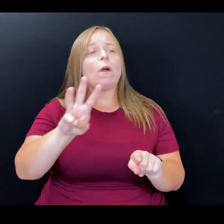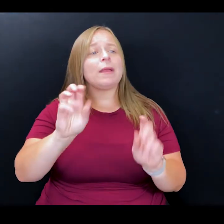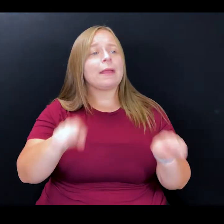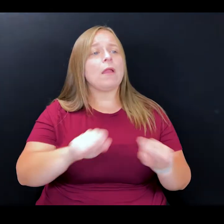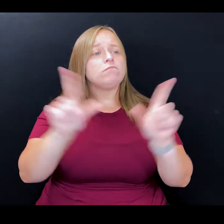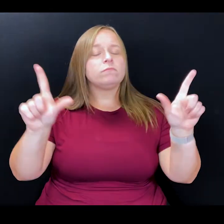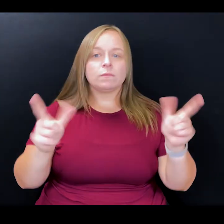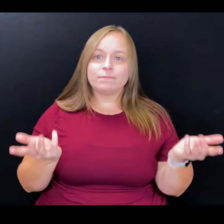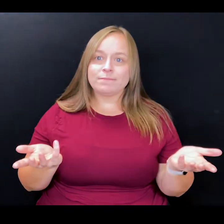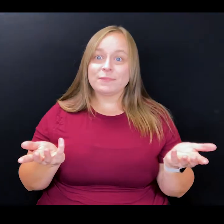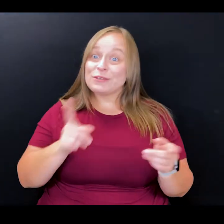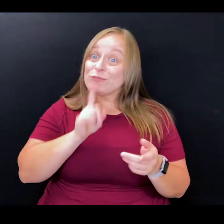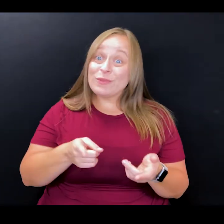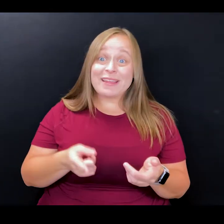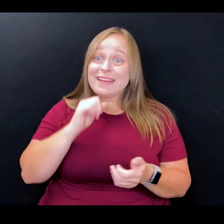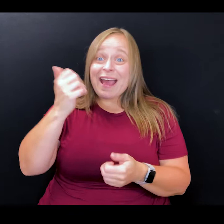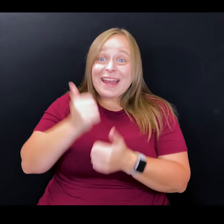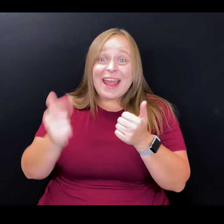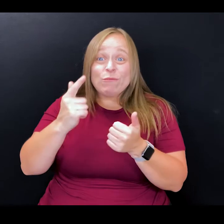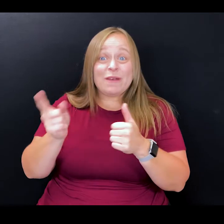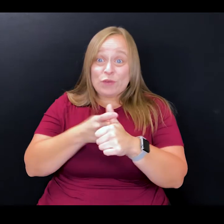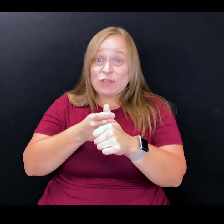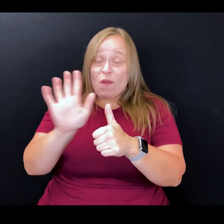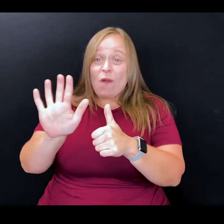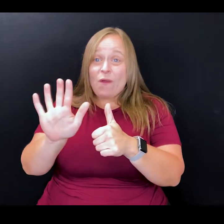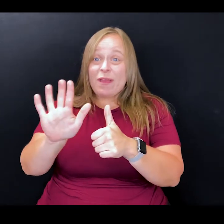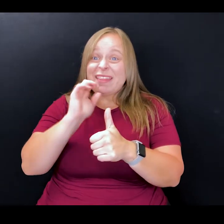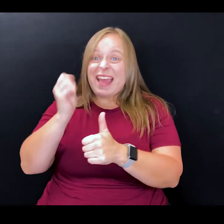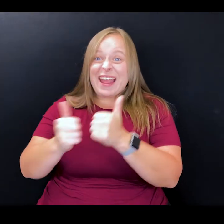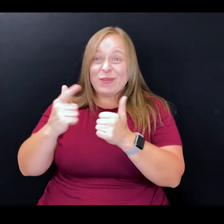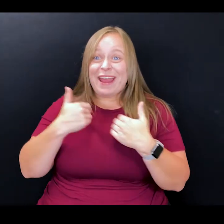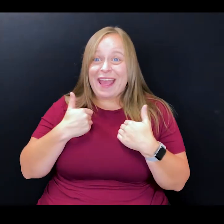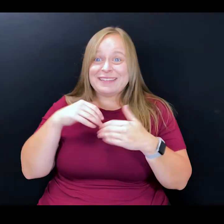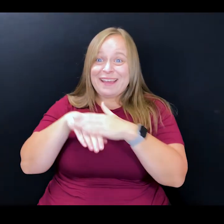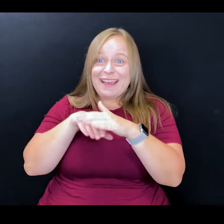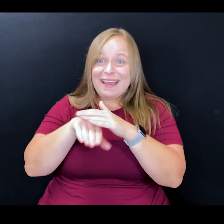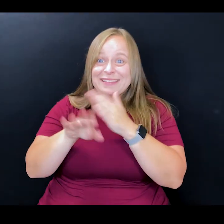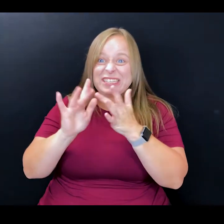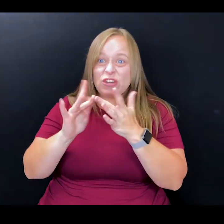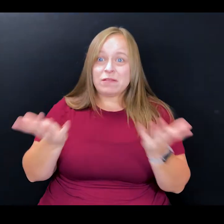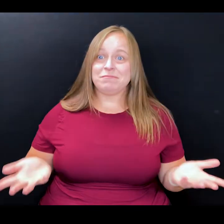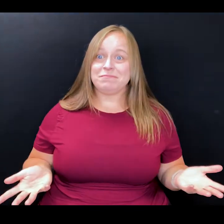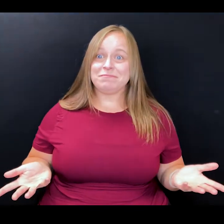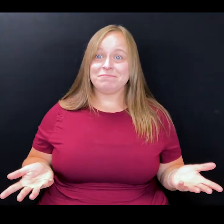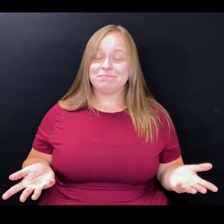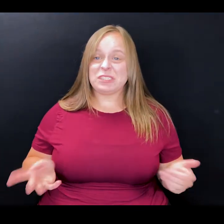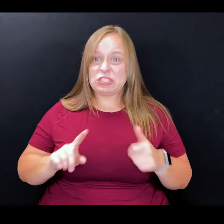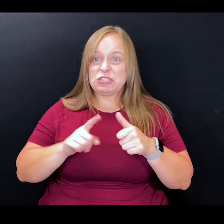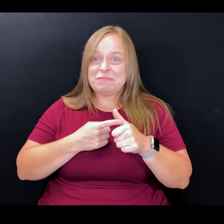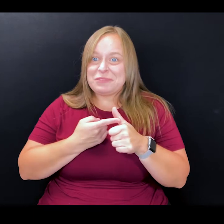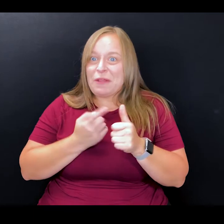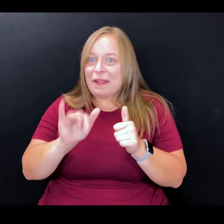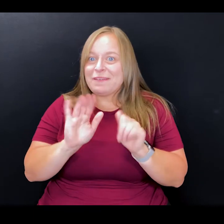go to the web page. Well, the truth is not everybody, first of all, not everybody has internet. So let's